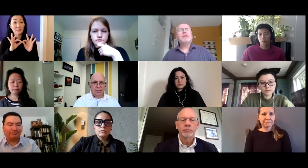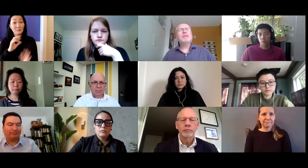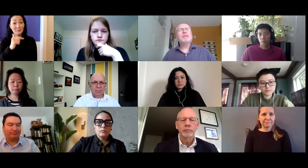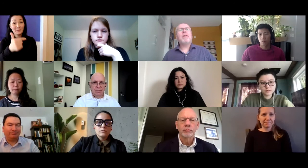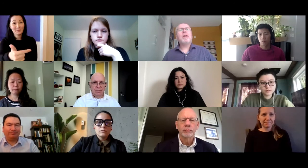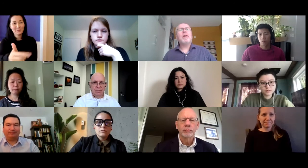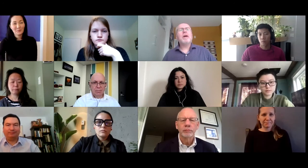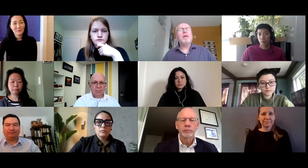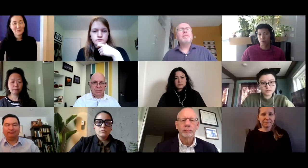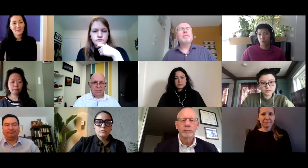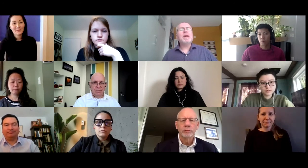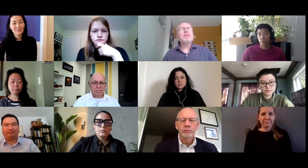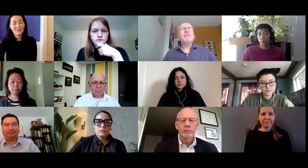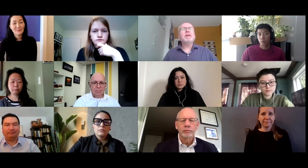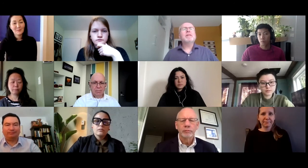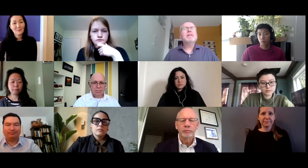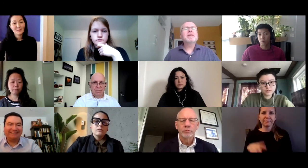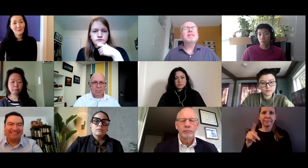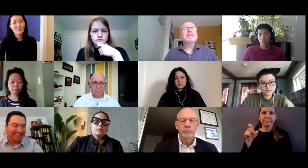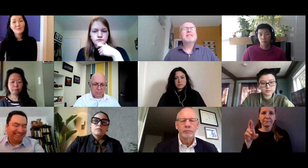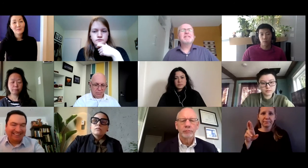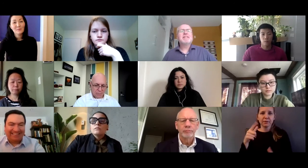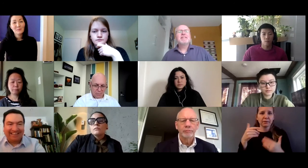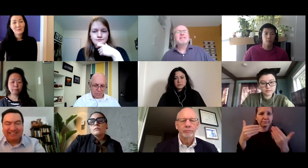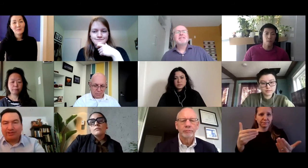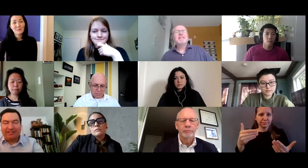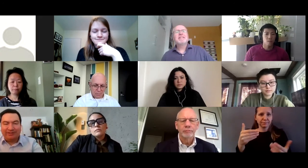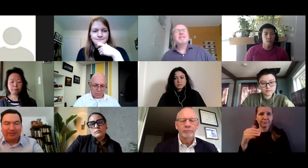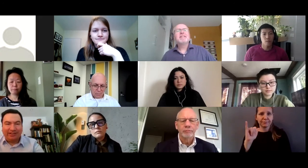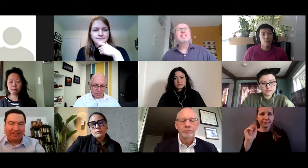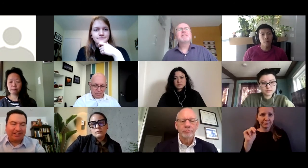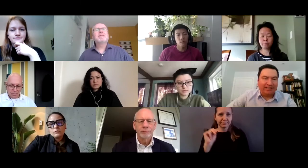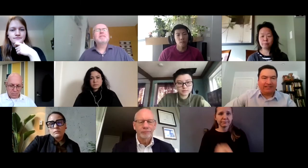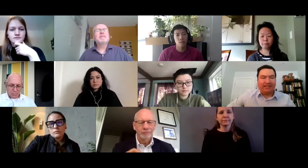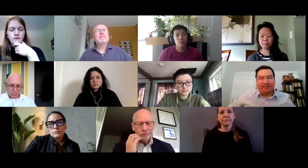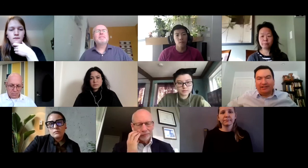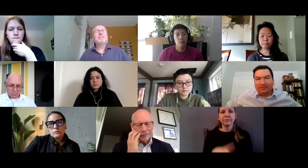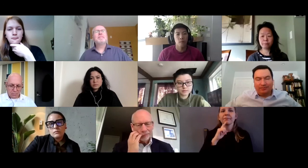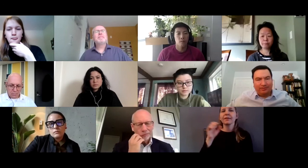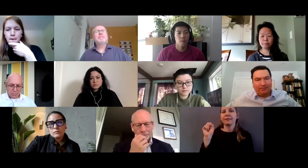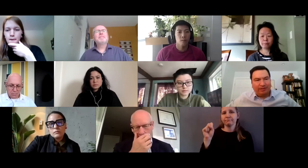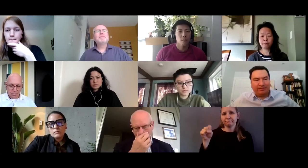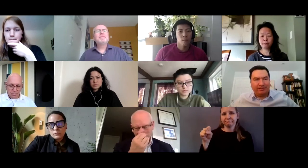We'd like to follow, Chief Ian. Yeah, I just wanted to highlight that